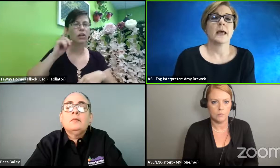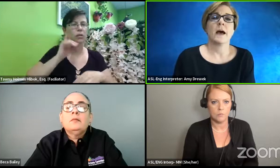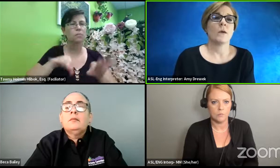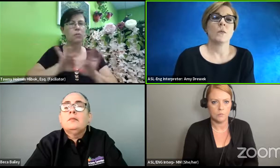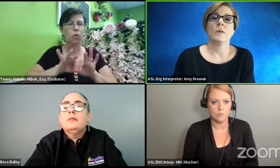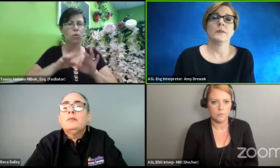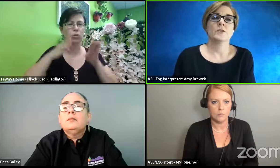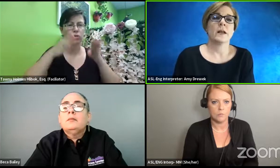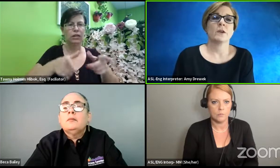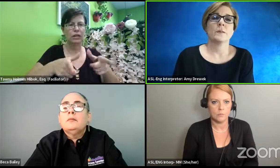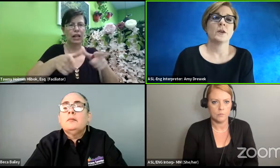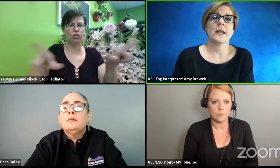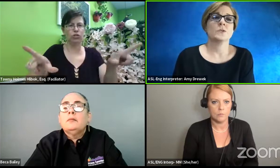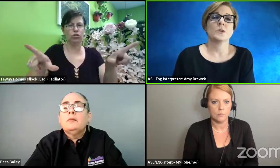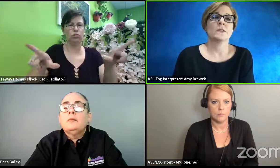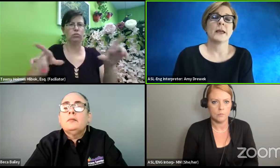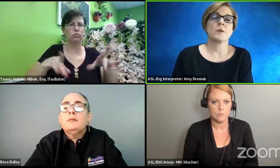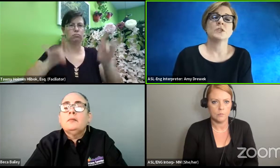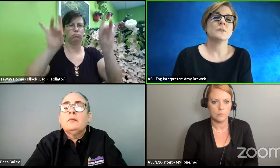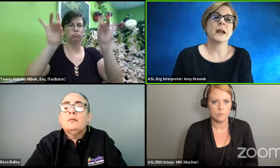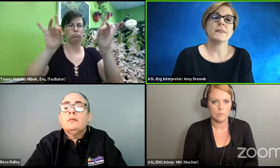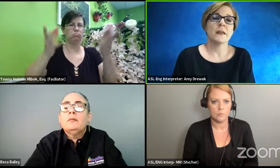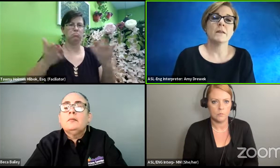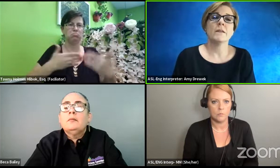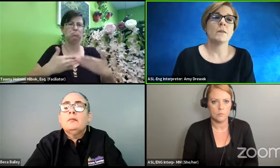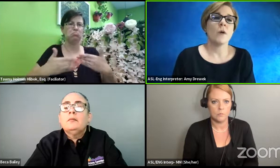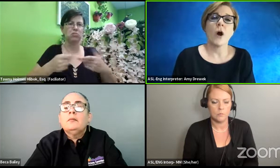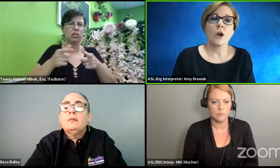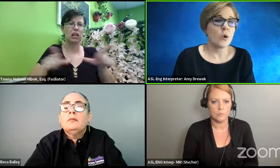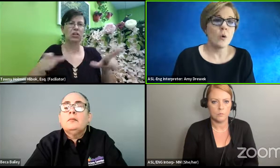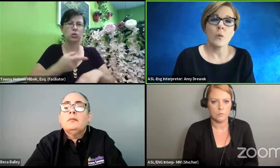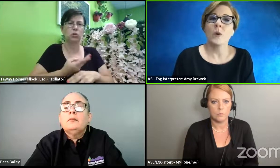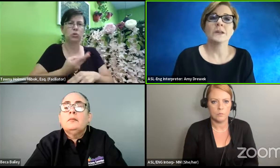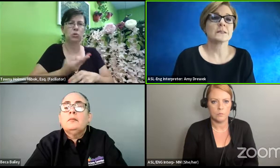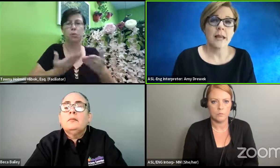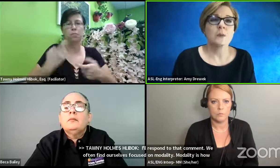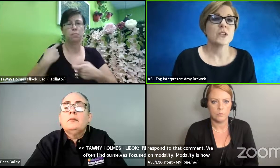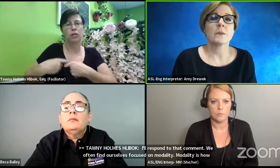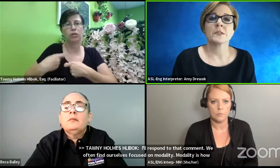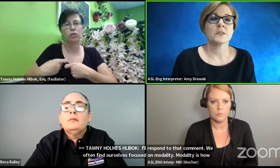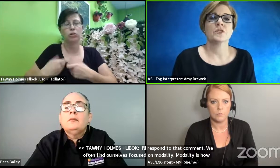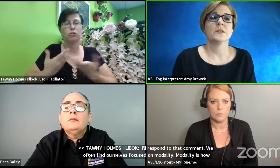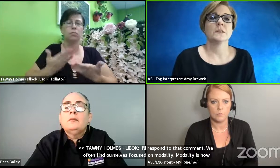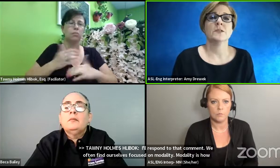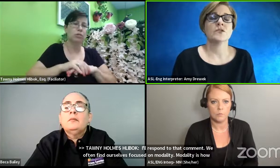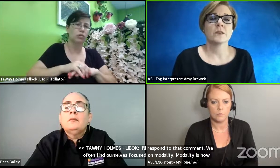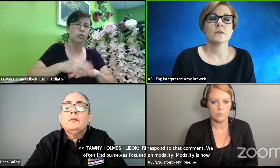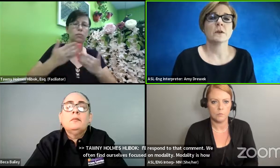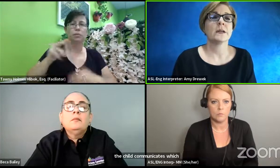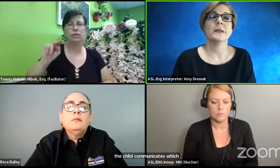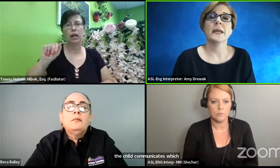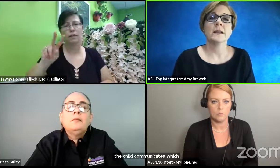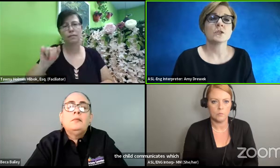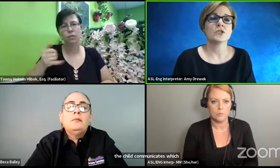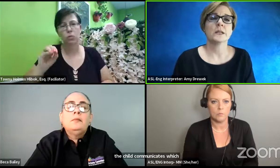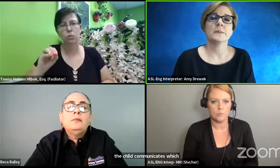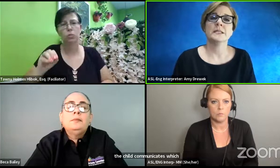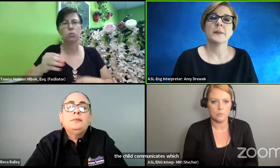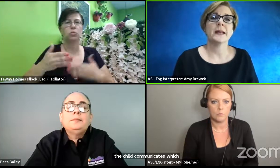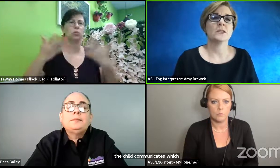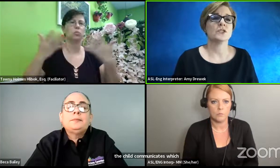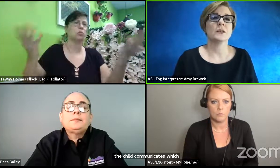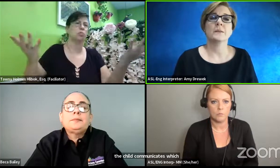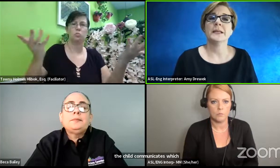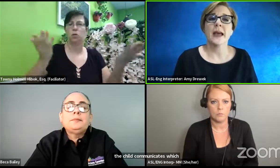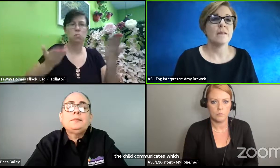Modality is how the child communicates which language, but I think our goal was language acquisition in general. It could be English,